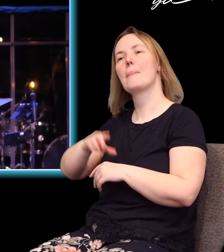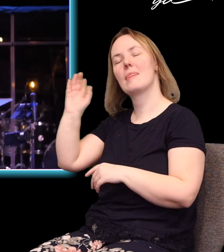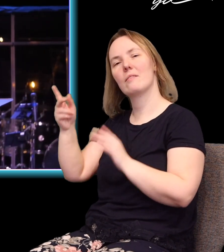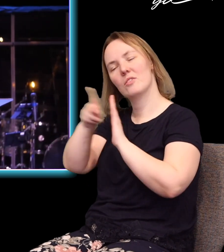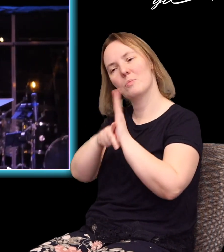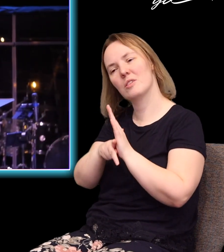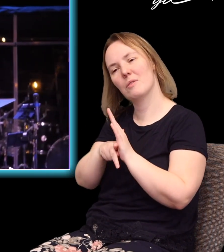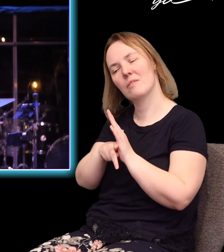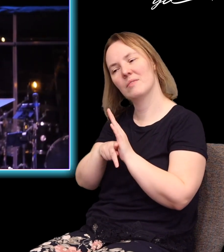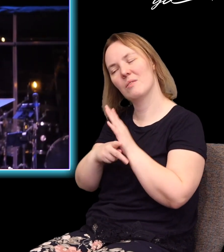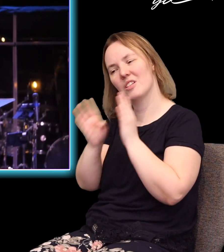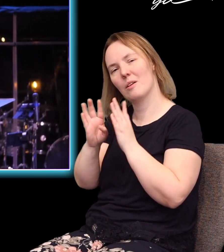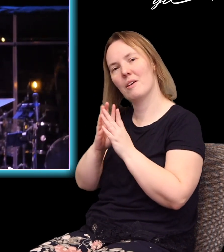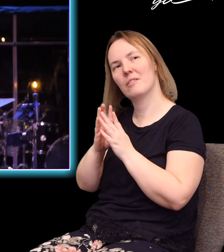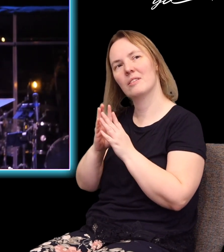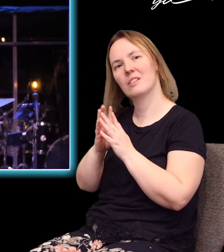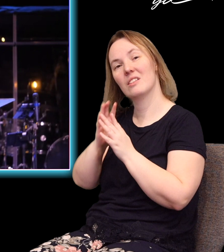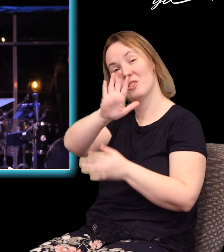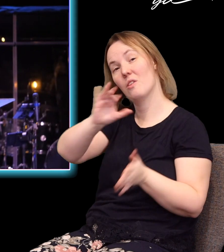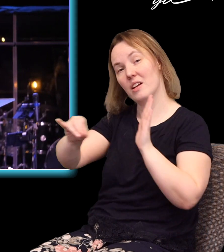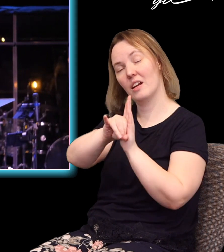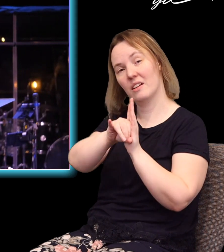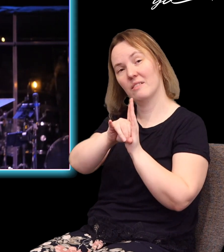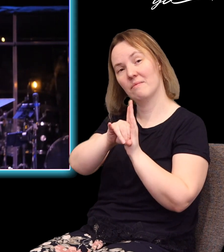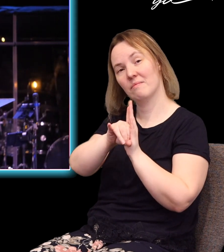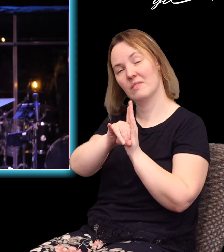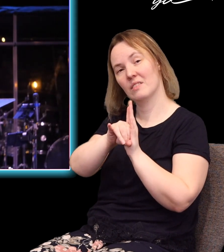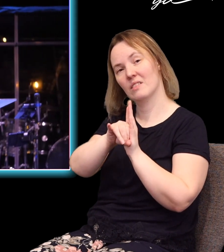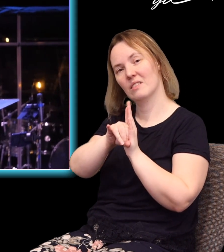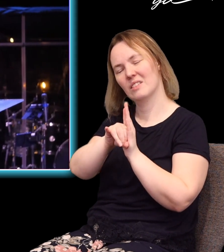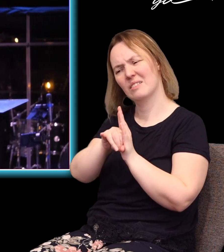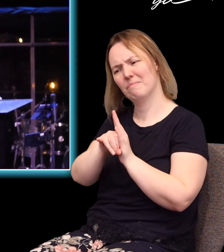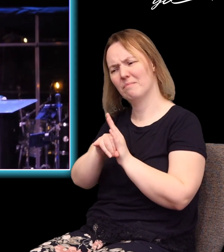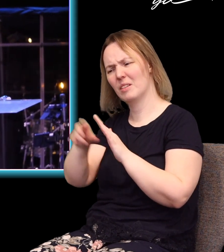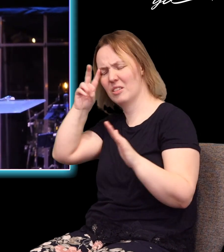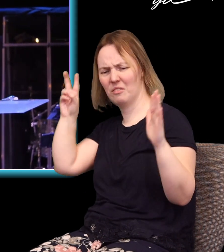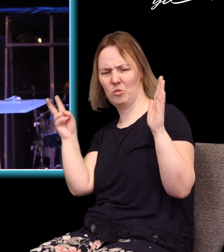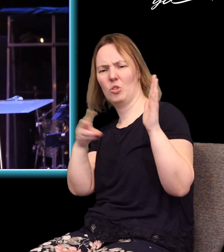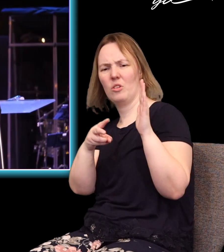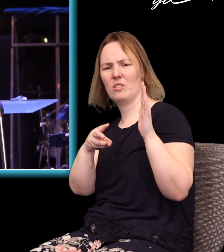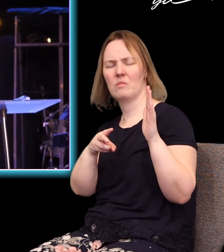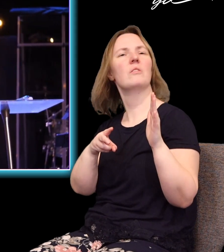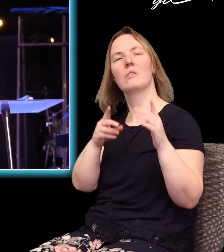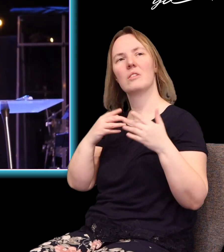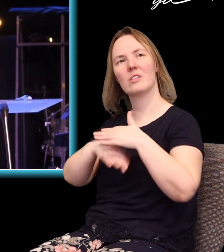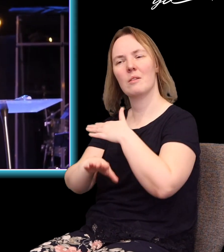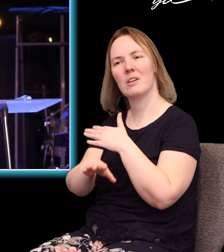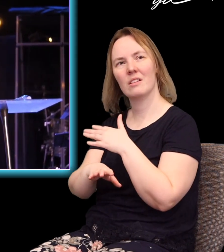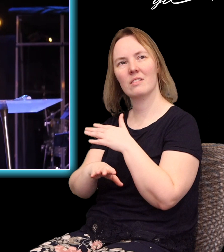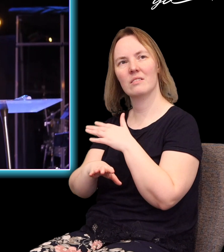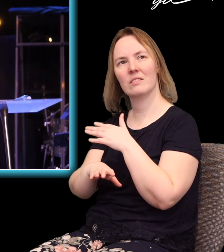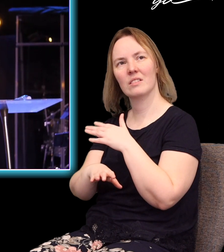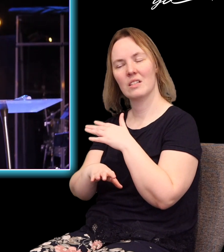talk about this morning, is simply your identity. Your identity. You probably noticed when you came in every Sunday, actually, or drive